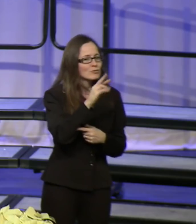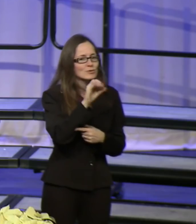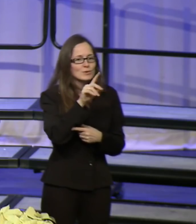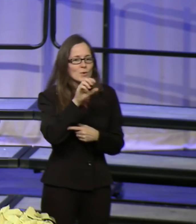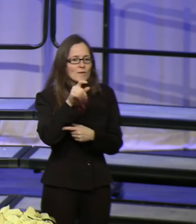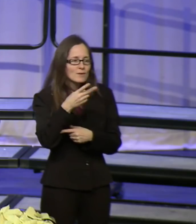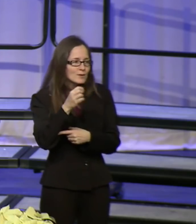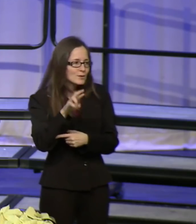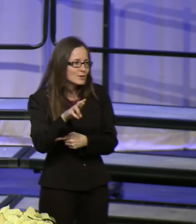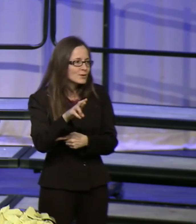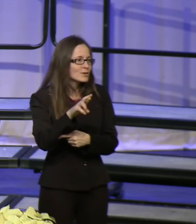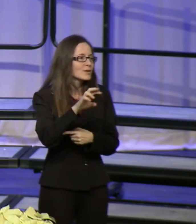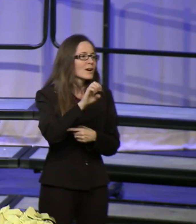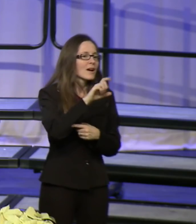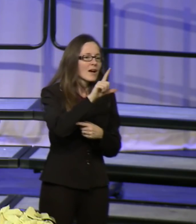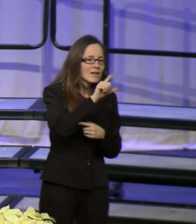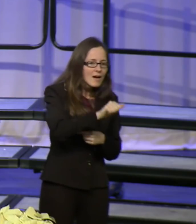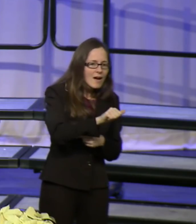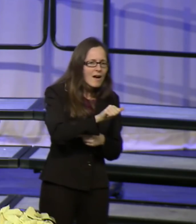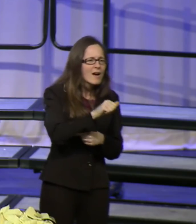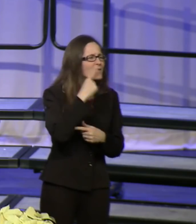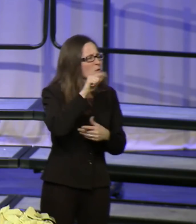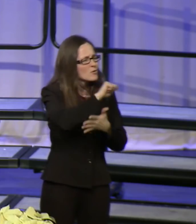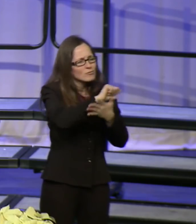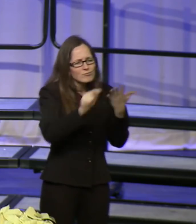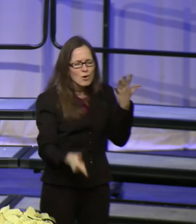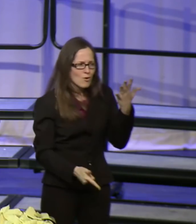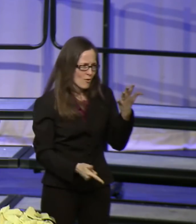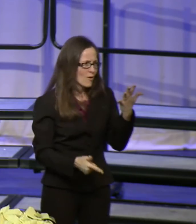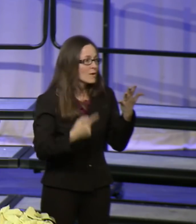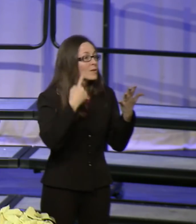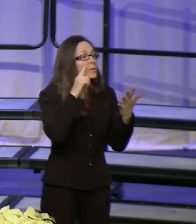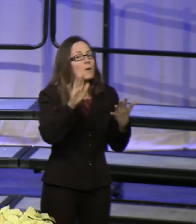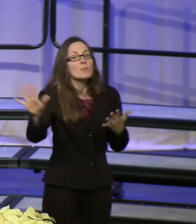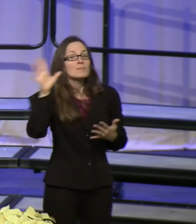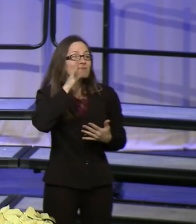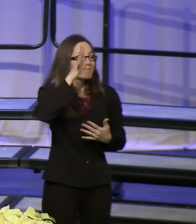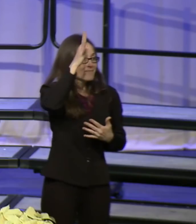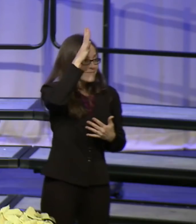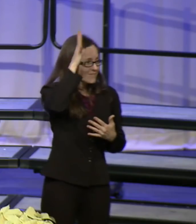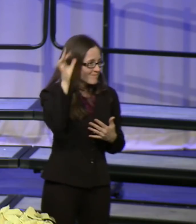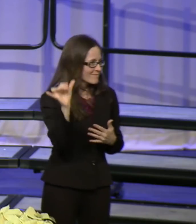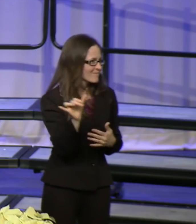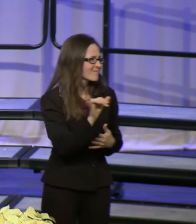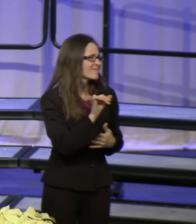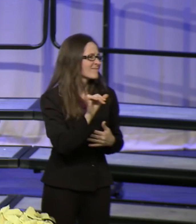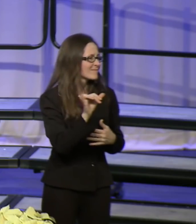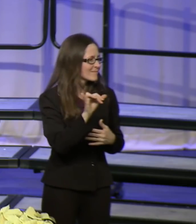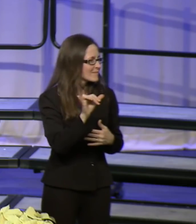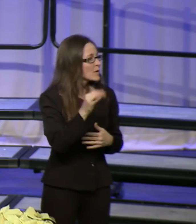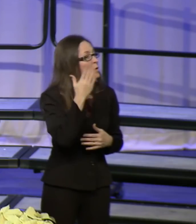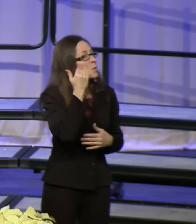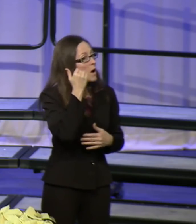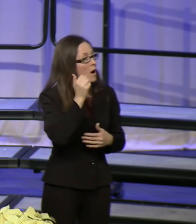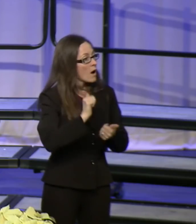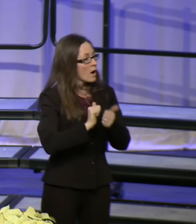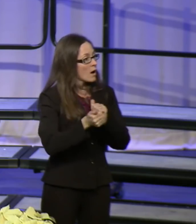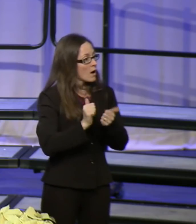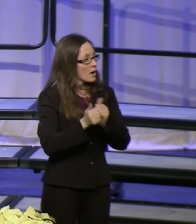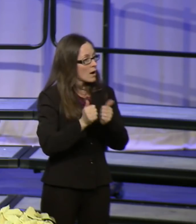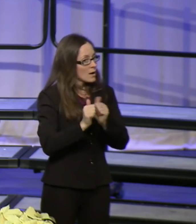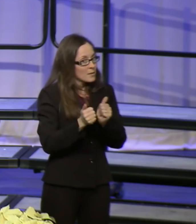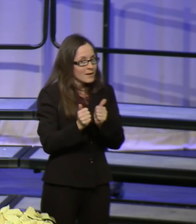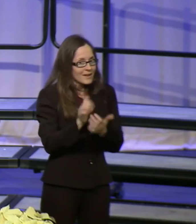Maria, Jeremy, for all of you, and for your parents, because this was a campaign by and about their parents. And I'm not saying there weren't